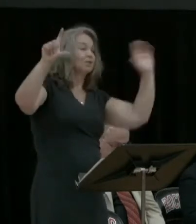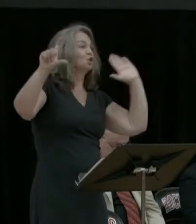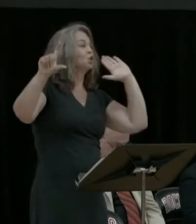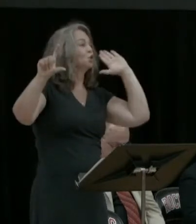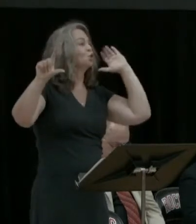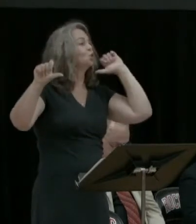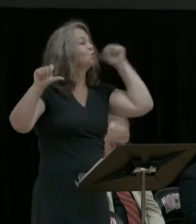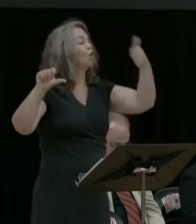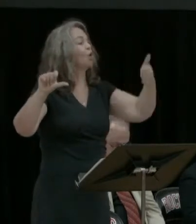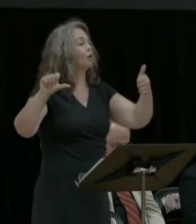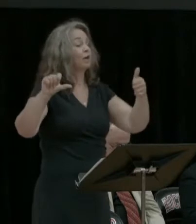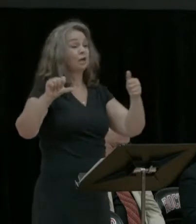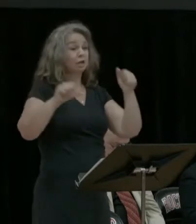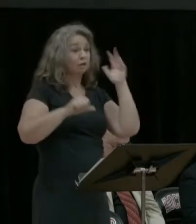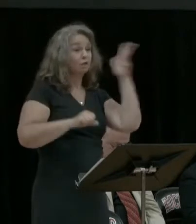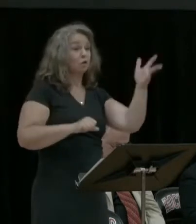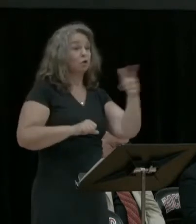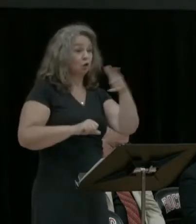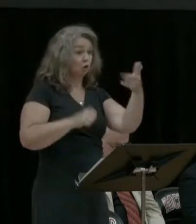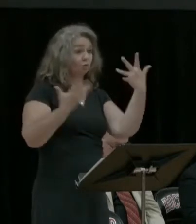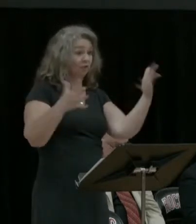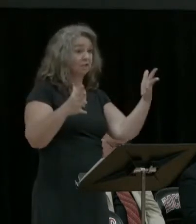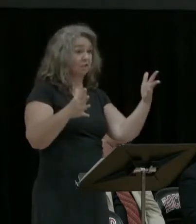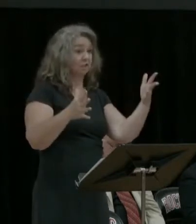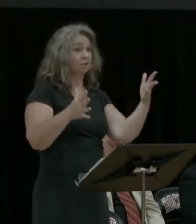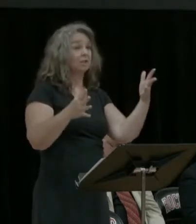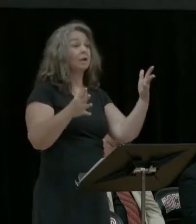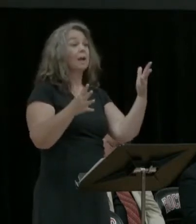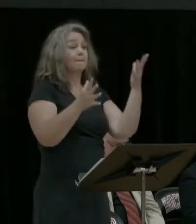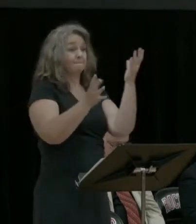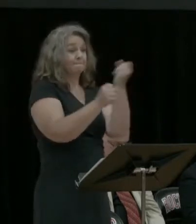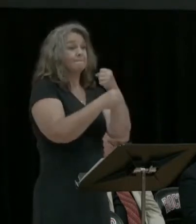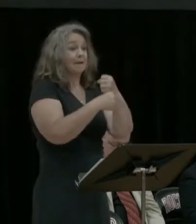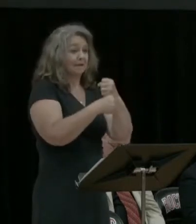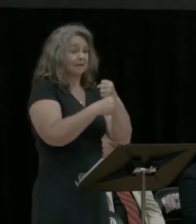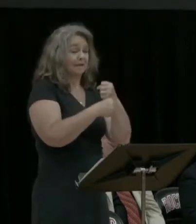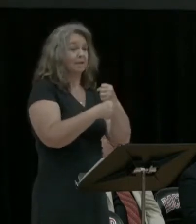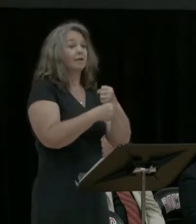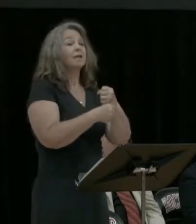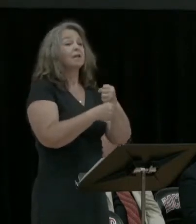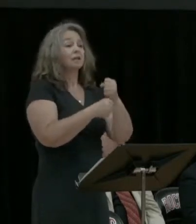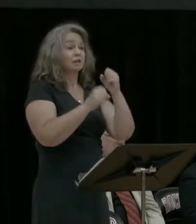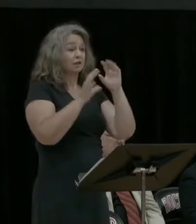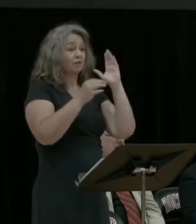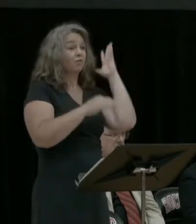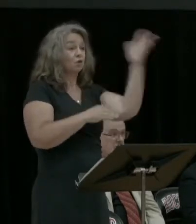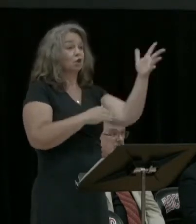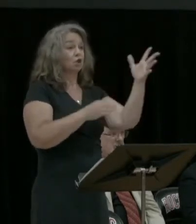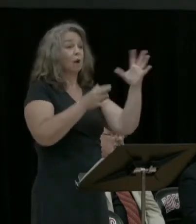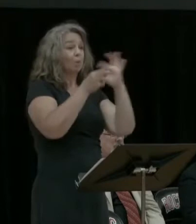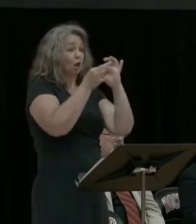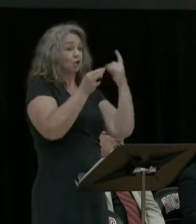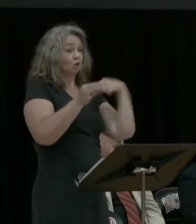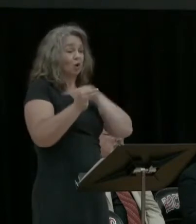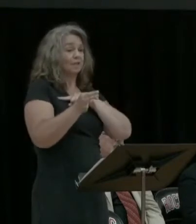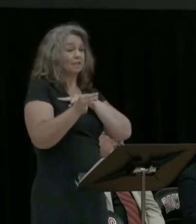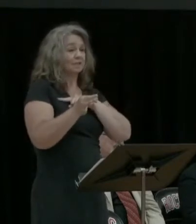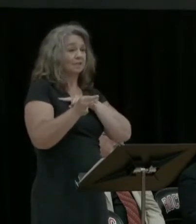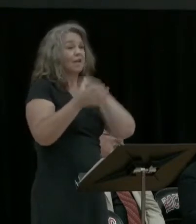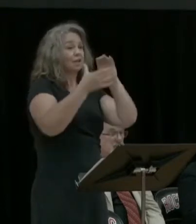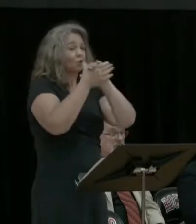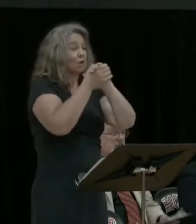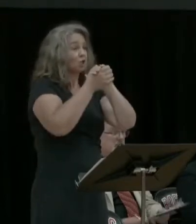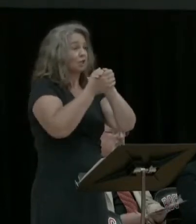you make it. The future is ours. Thank you and congratulations to the class of